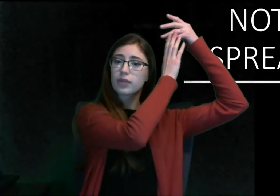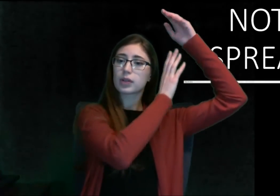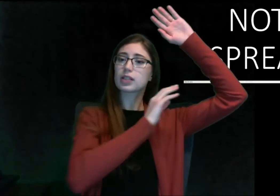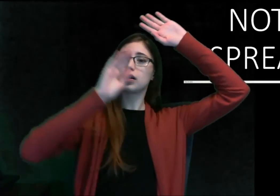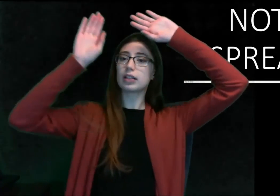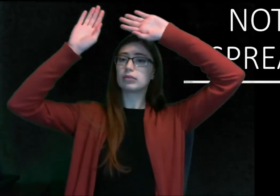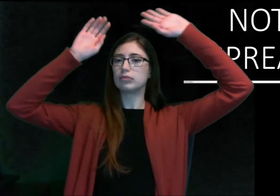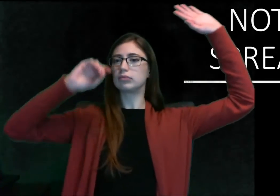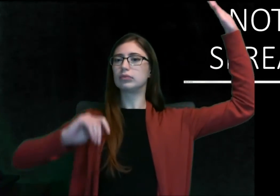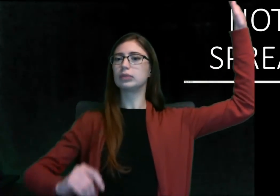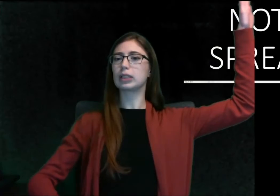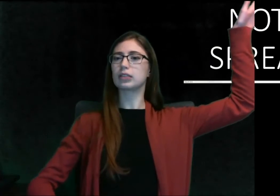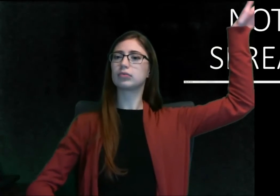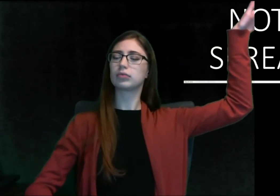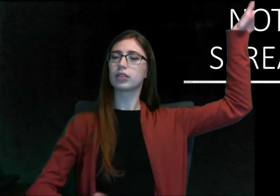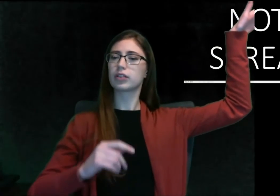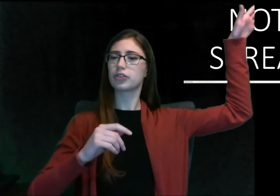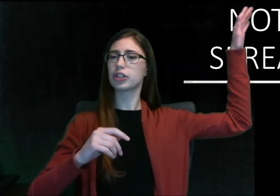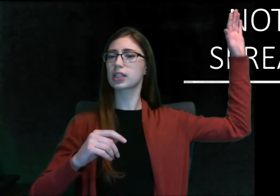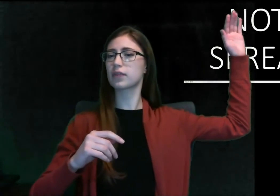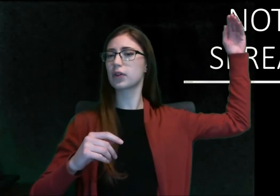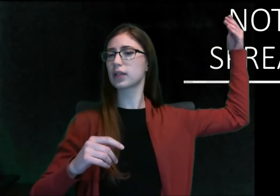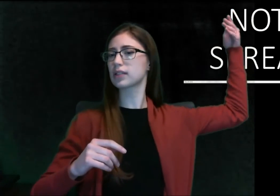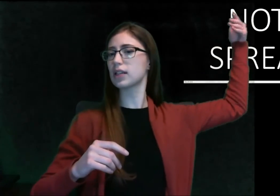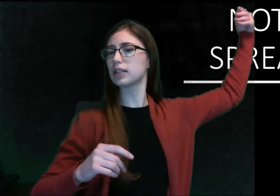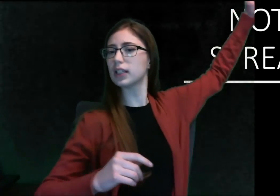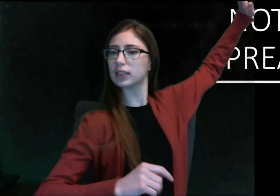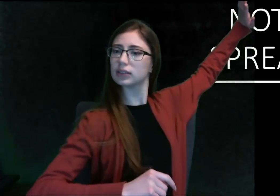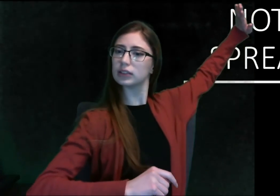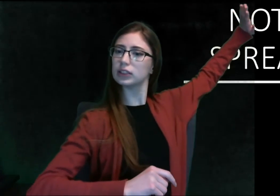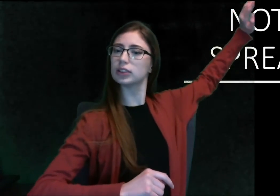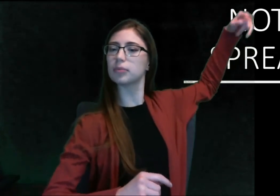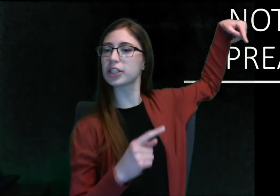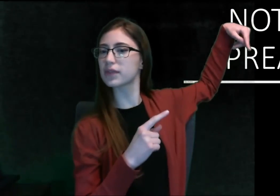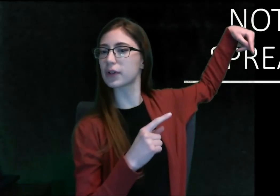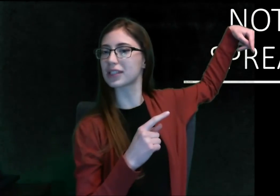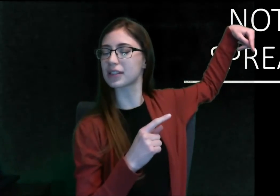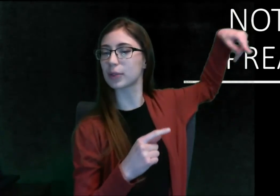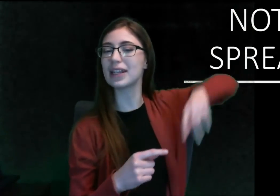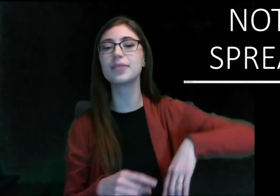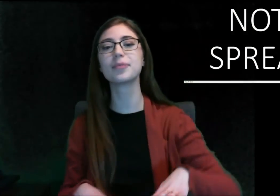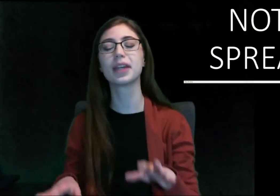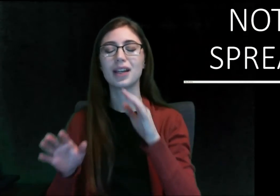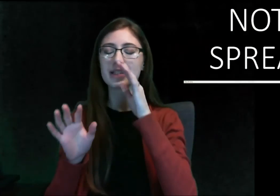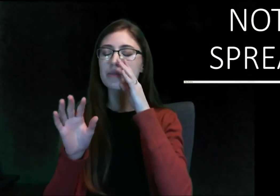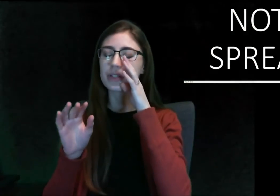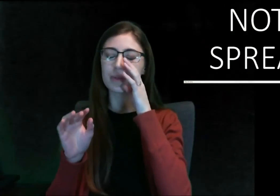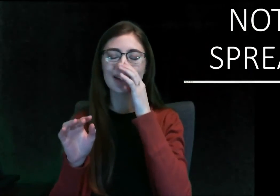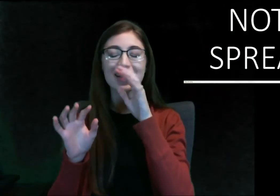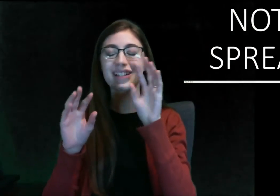focus on, where's my hand? Just gonna focus not on not, but just focus on spread. So for spread, you're gonna